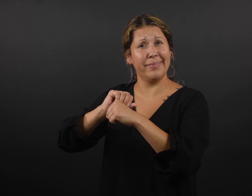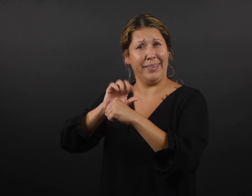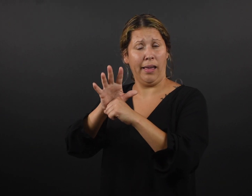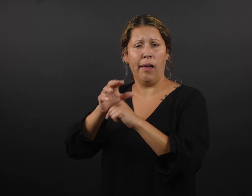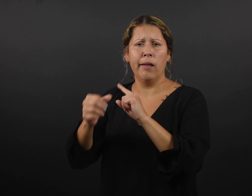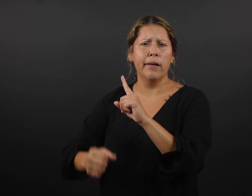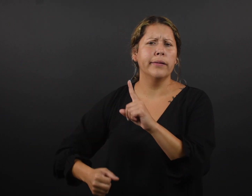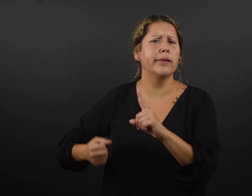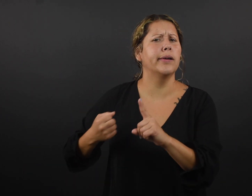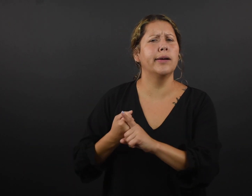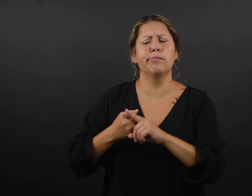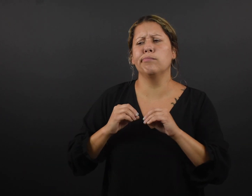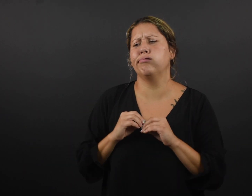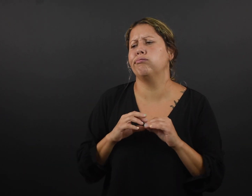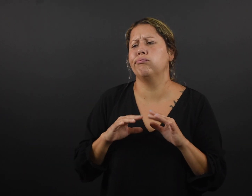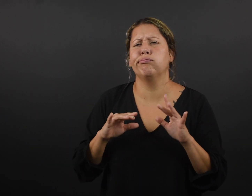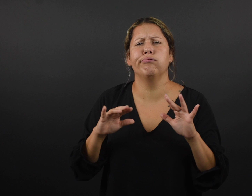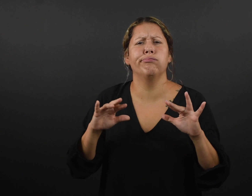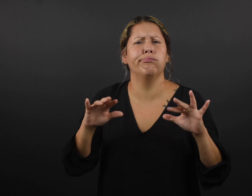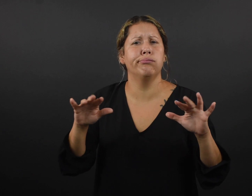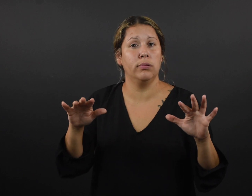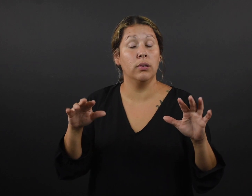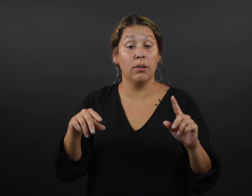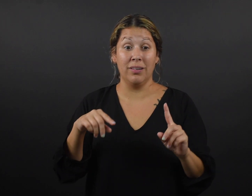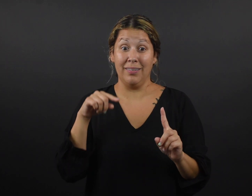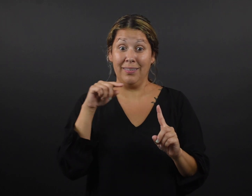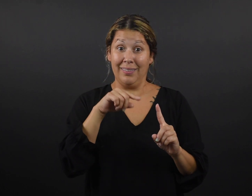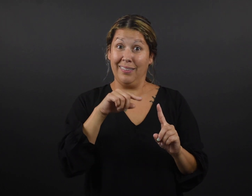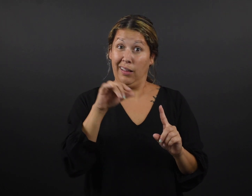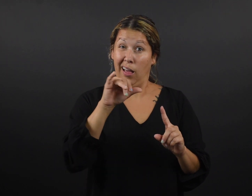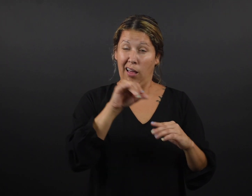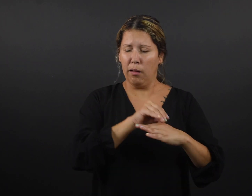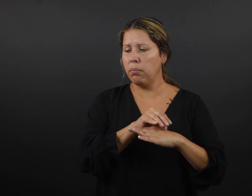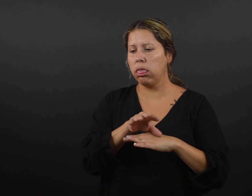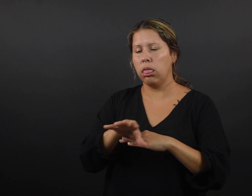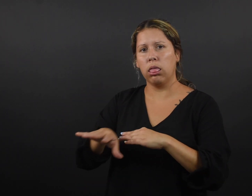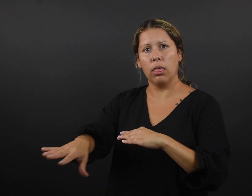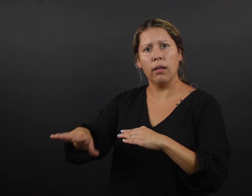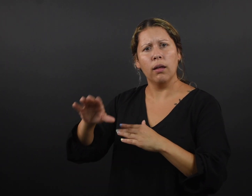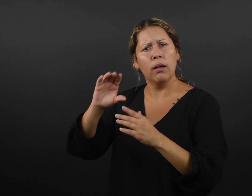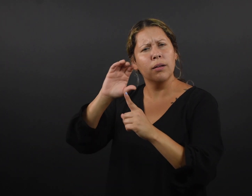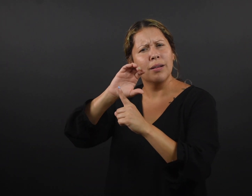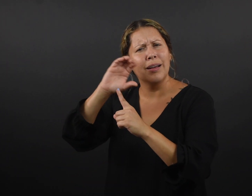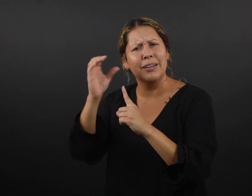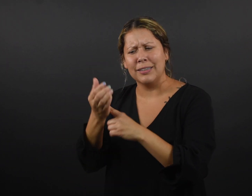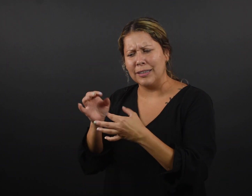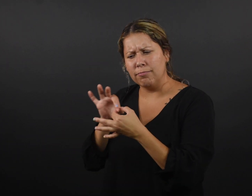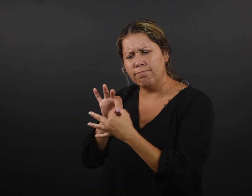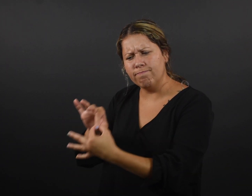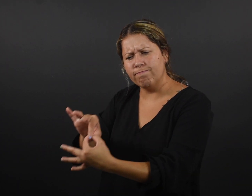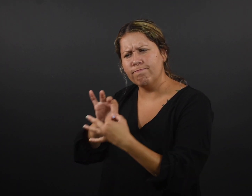When the COVID-19 pandemic began, it brought with it a decrease in culturally relevant social